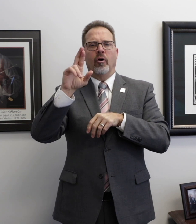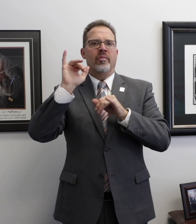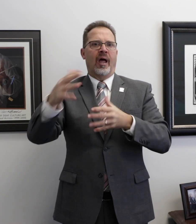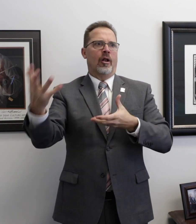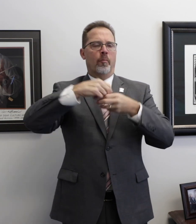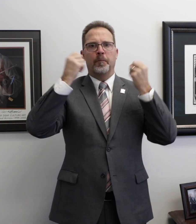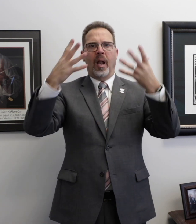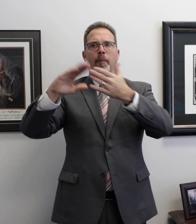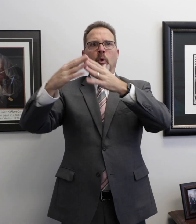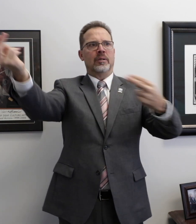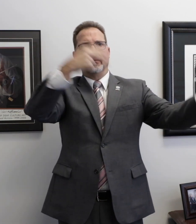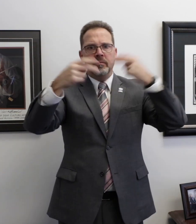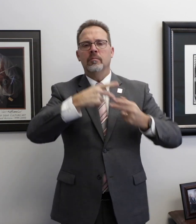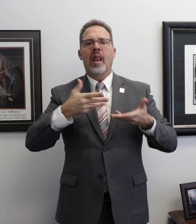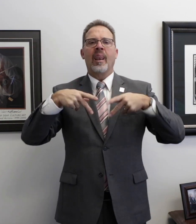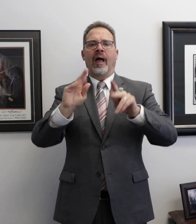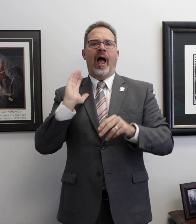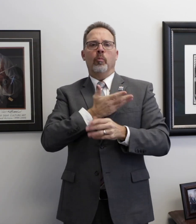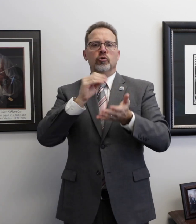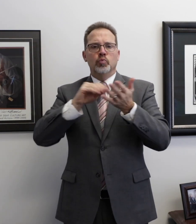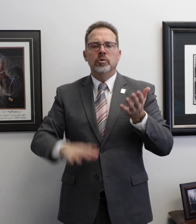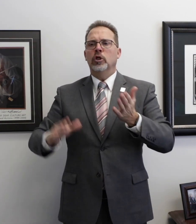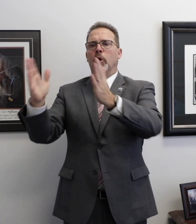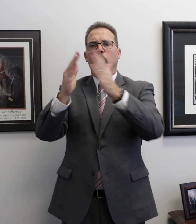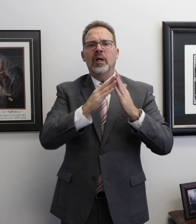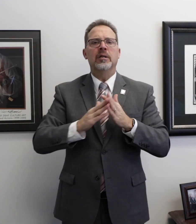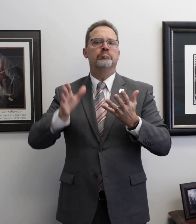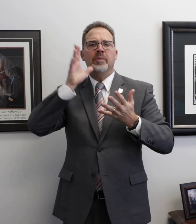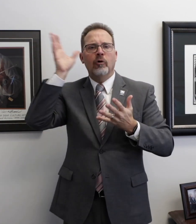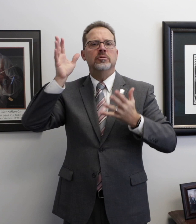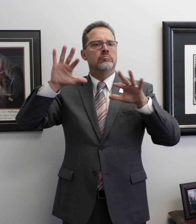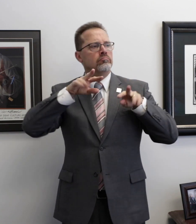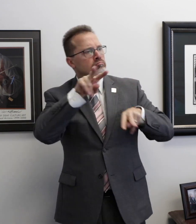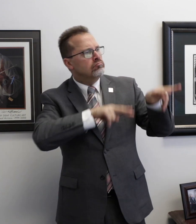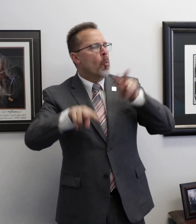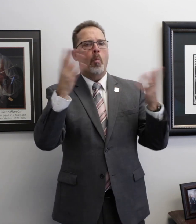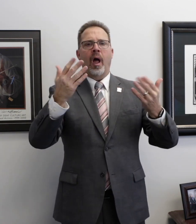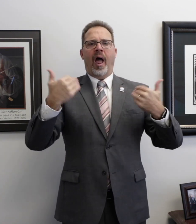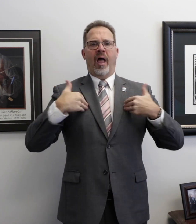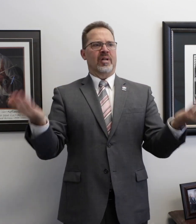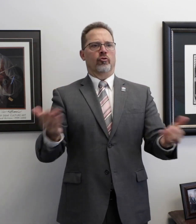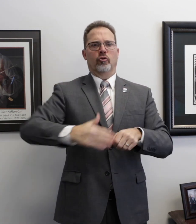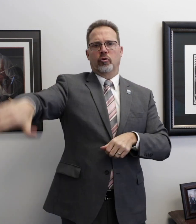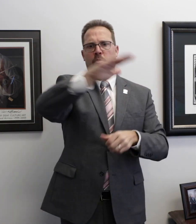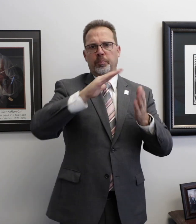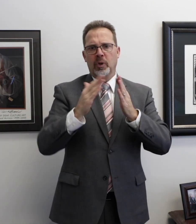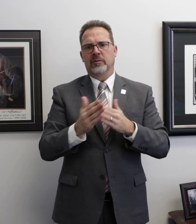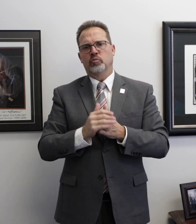have a number of vendors and organizations that are coming to support the community, share information with parents, tell you the resources we have in the local community, so we